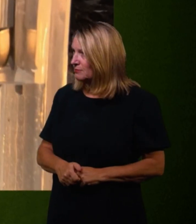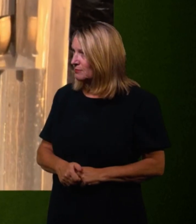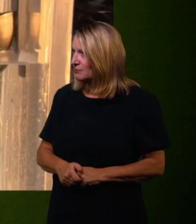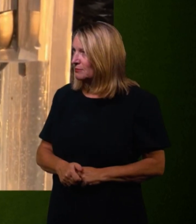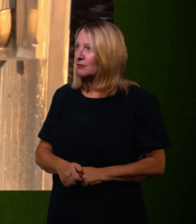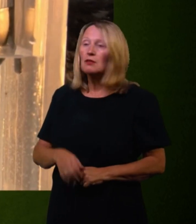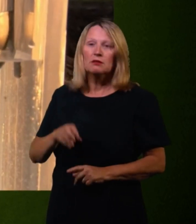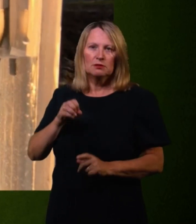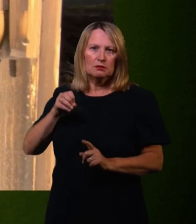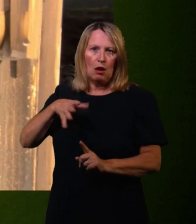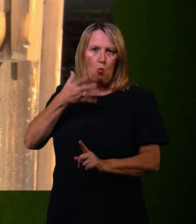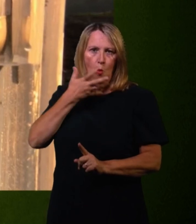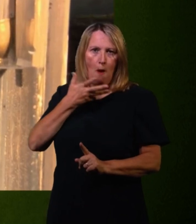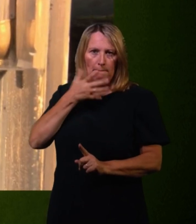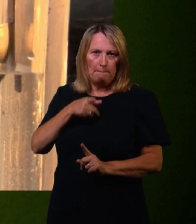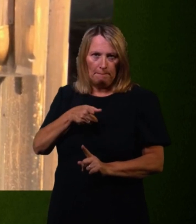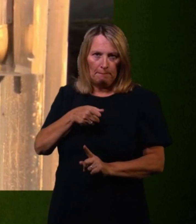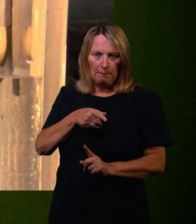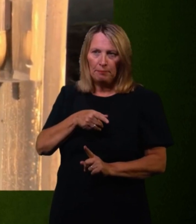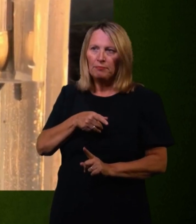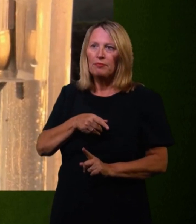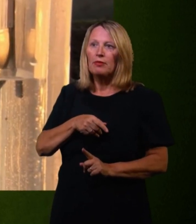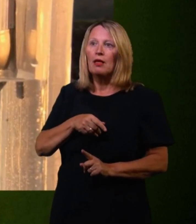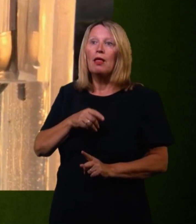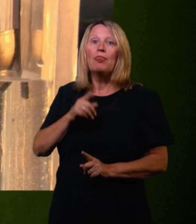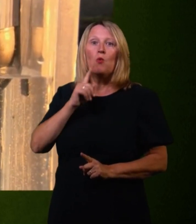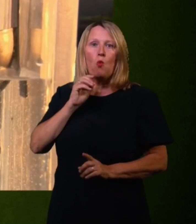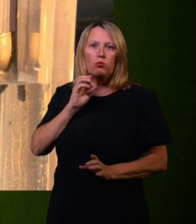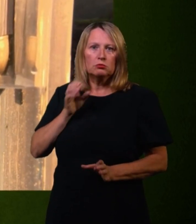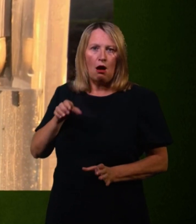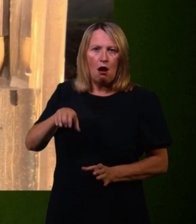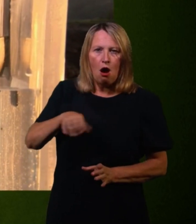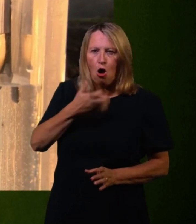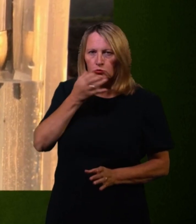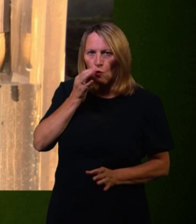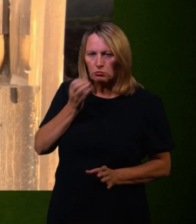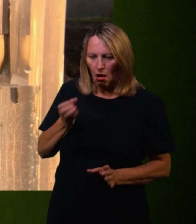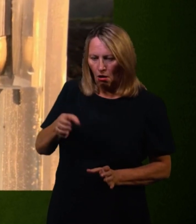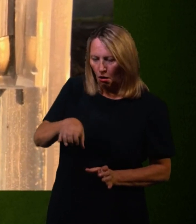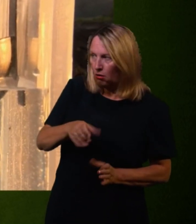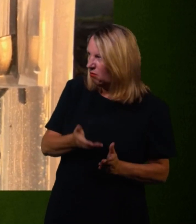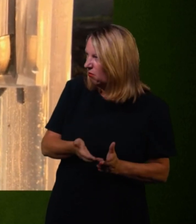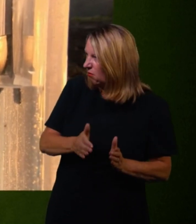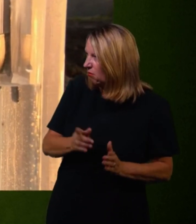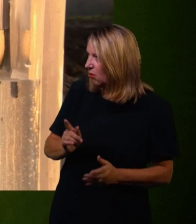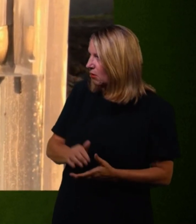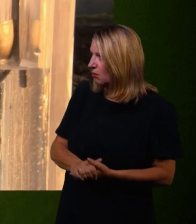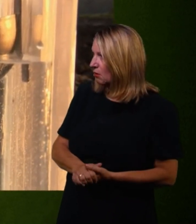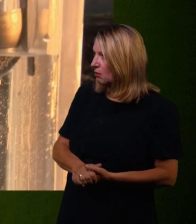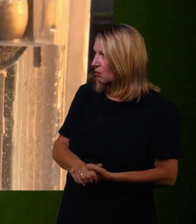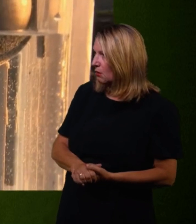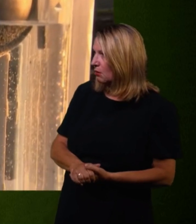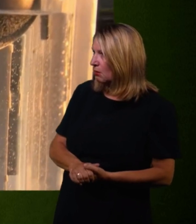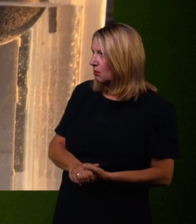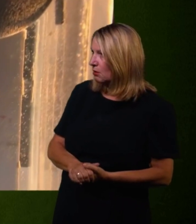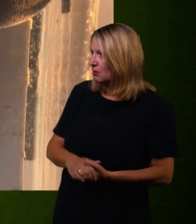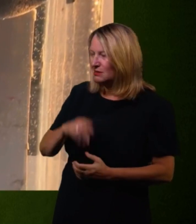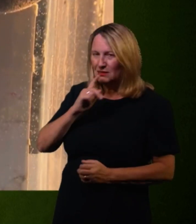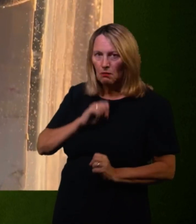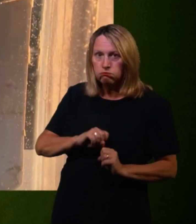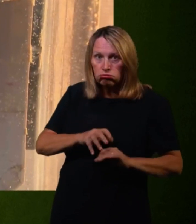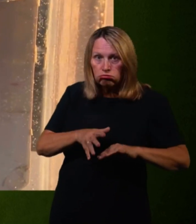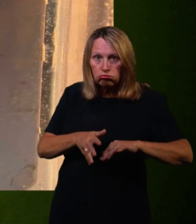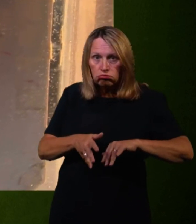warming the surface waters there, I'm going to pour some hot water into that ladle. And what you should start to see is